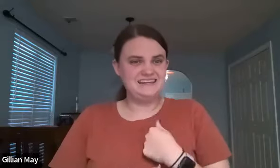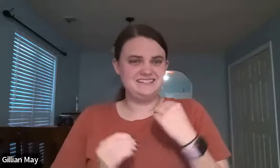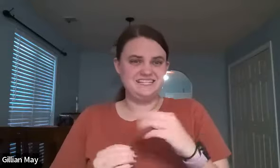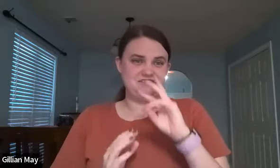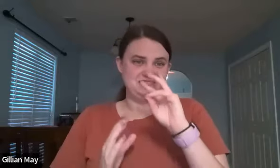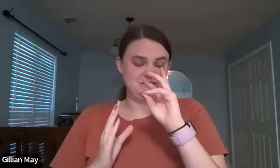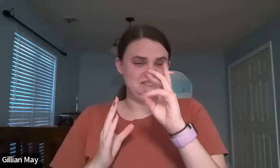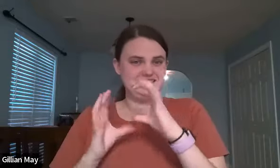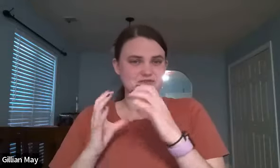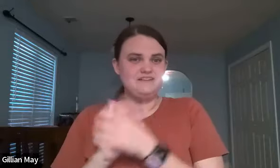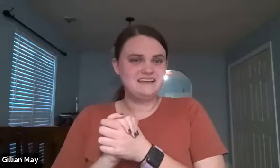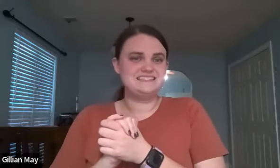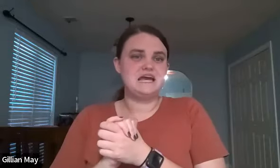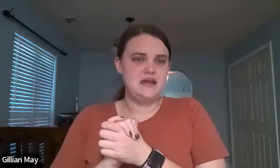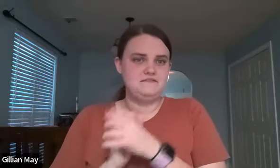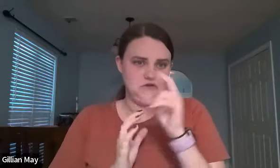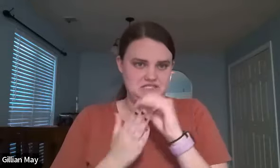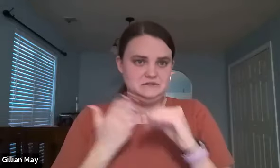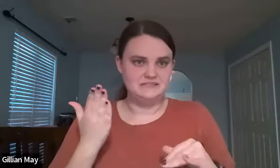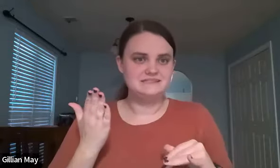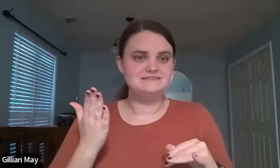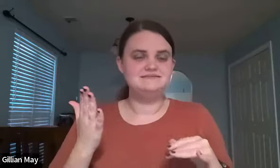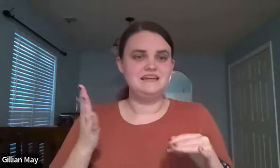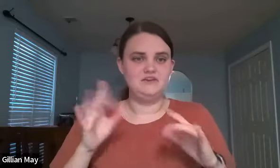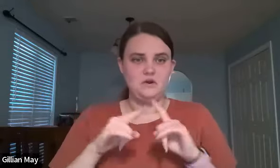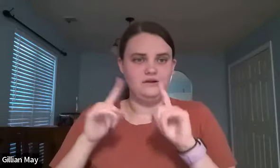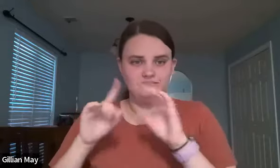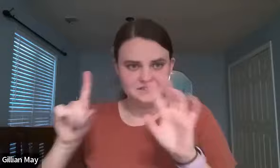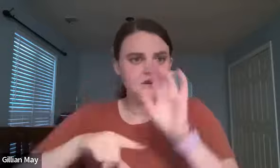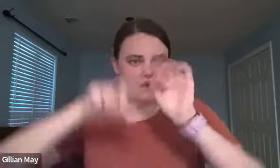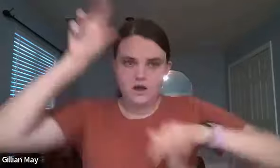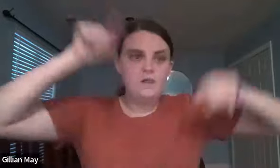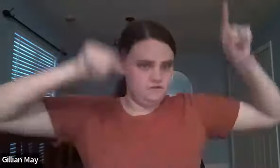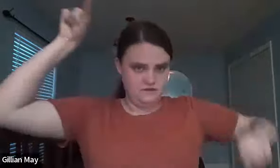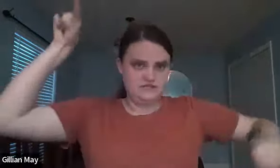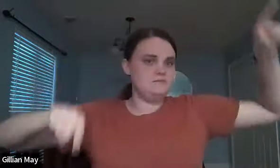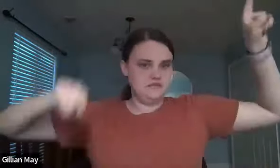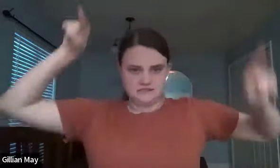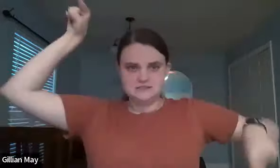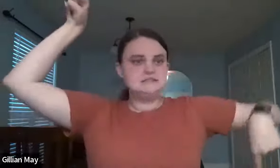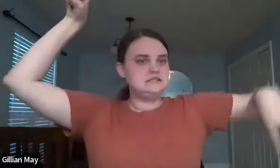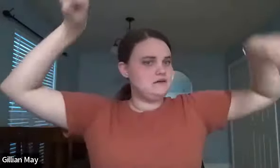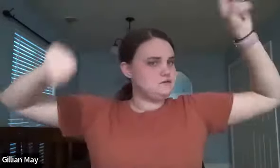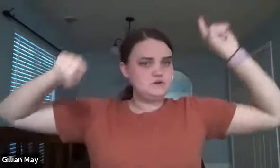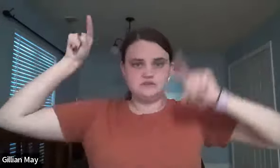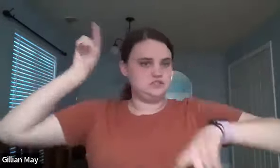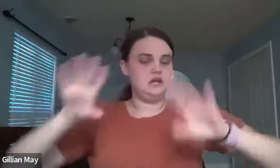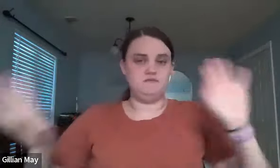now teach those 6 different classes. I have 30 students, and they're all over the place. I mean, levels are just